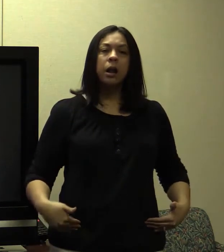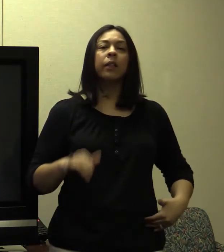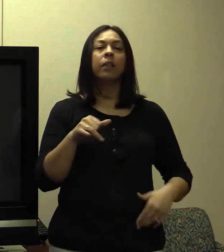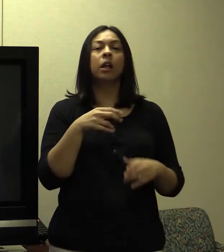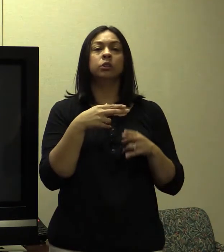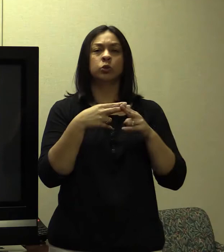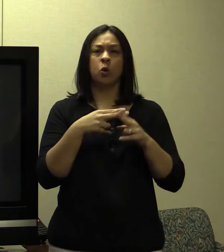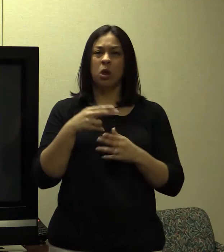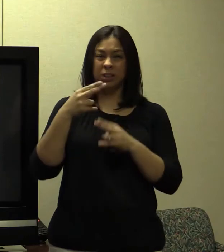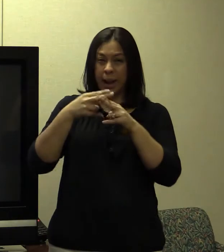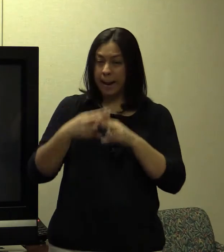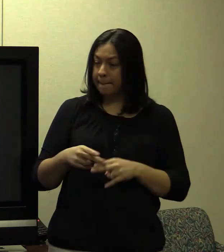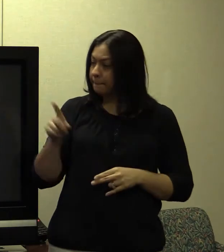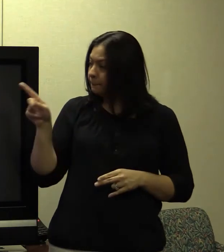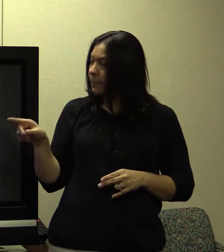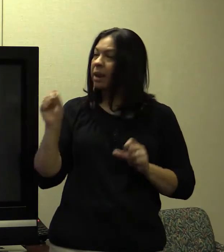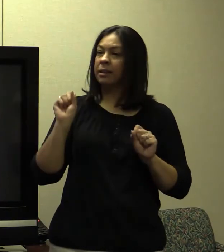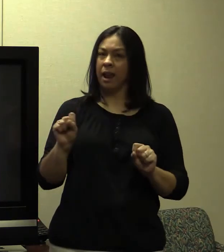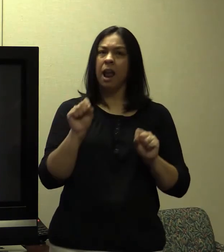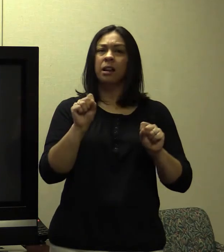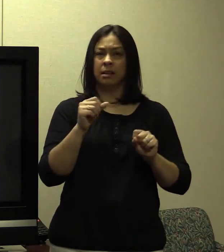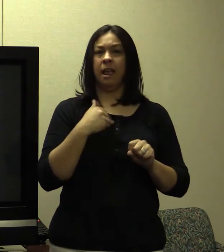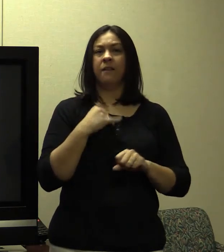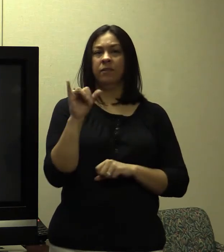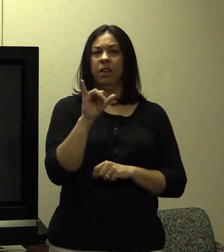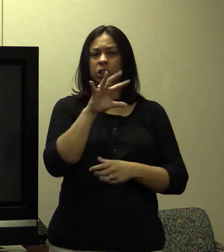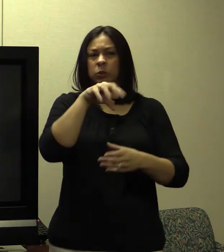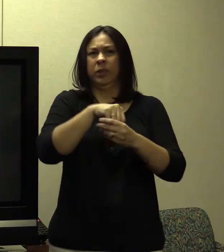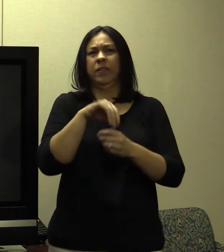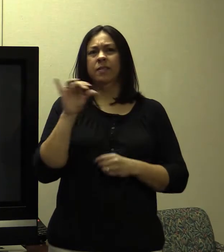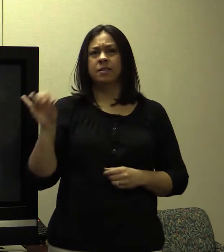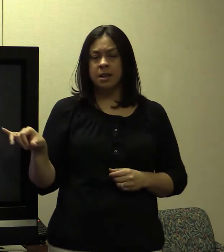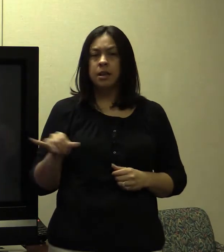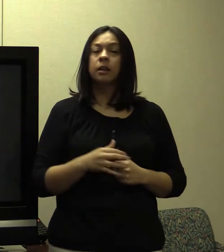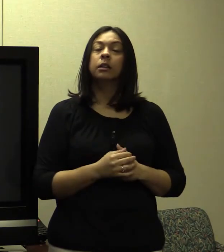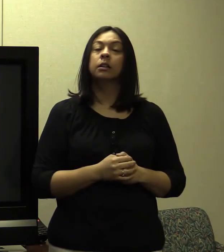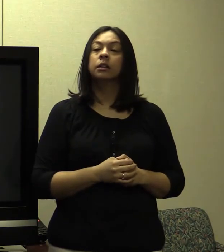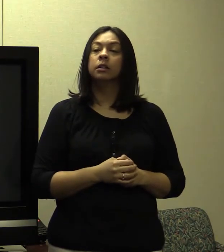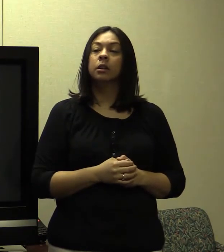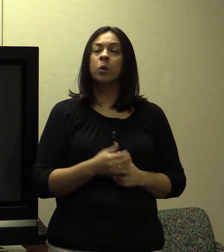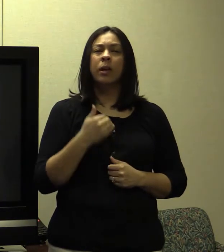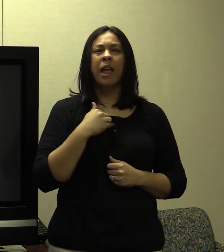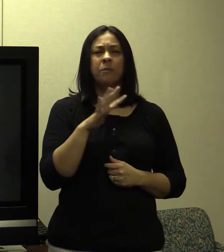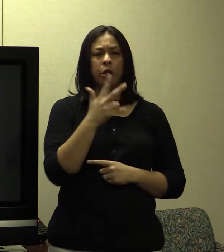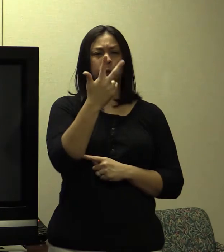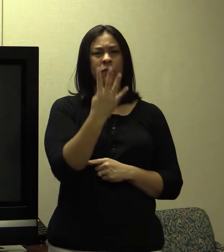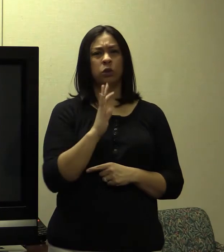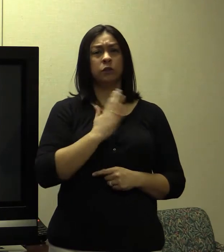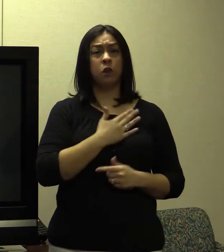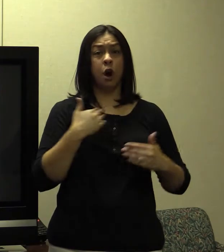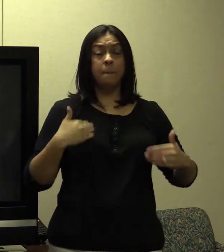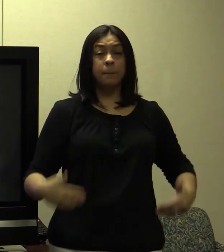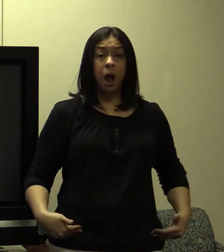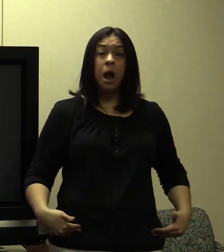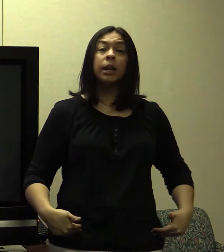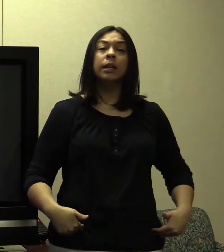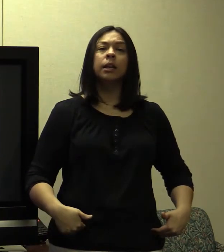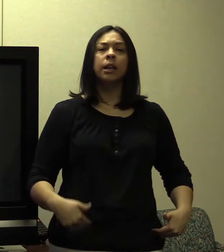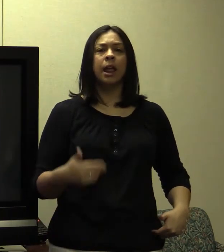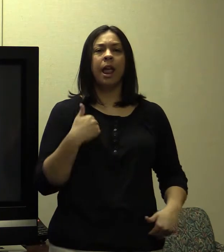can be potentially infectious materials. We have about 3/4 of our body is made up of fluid,